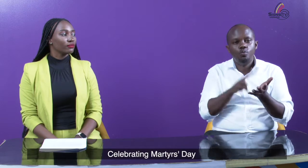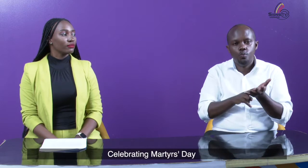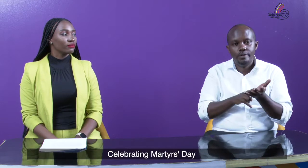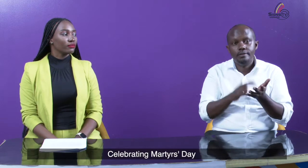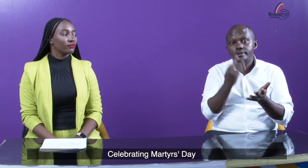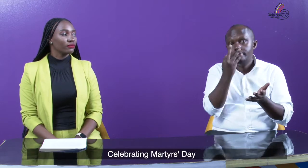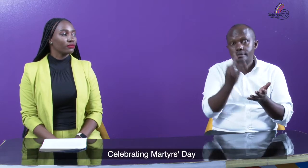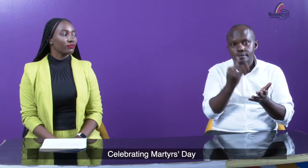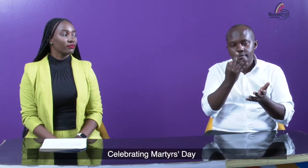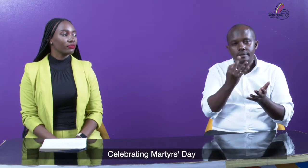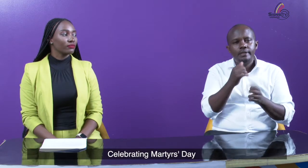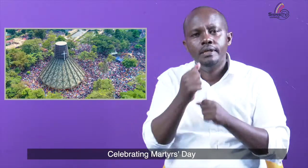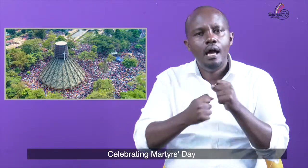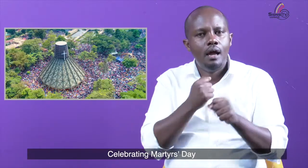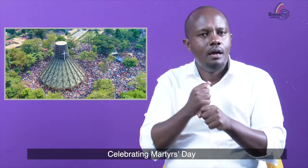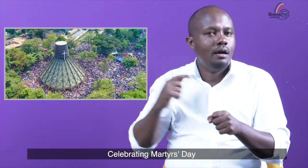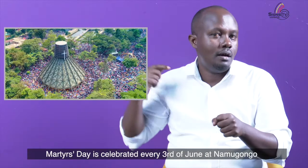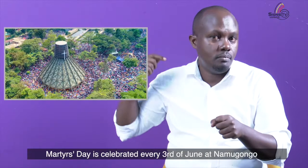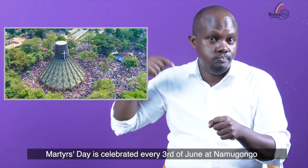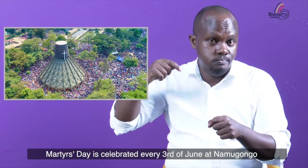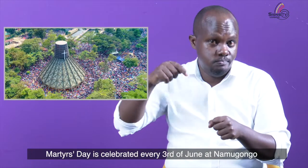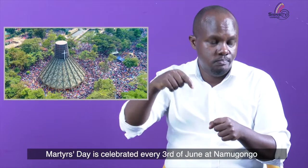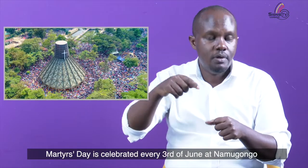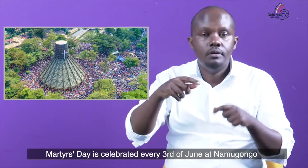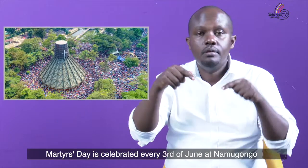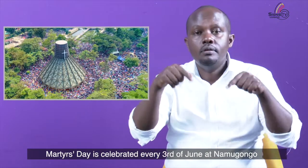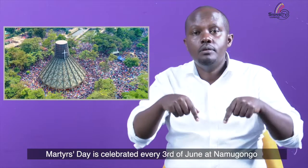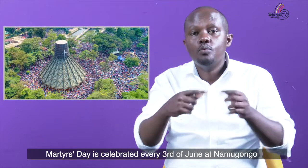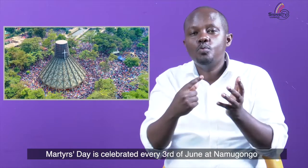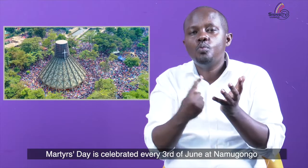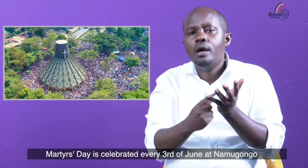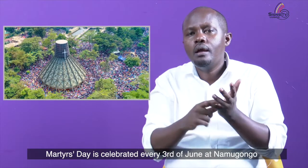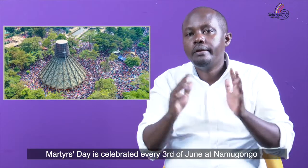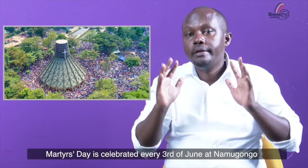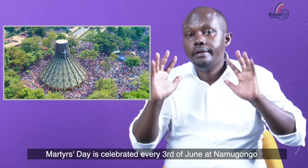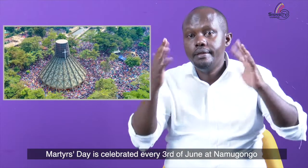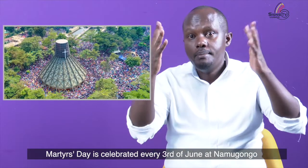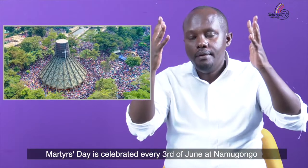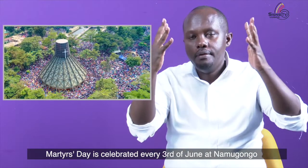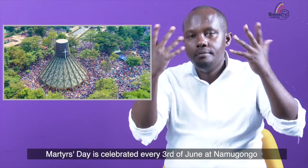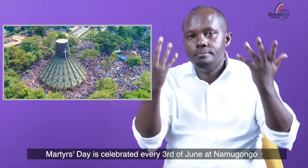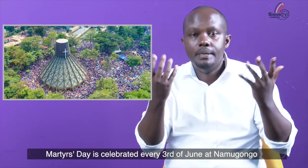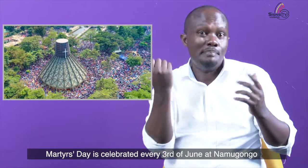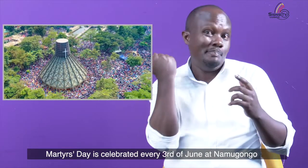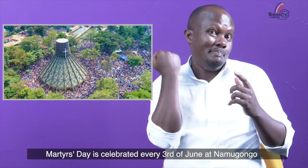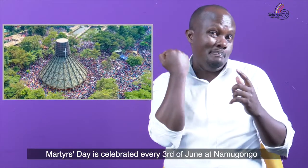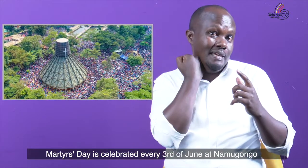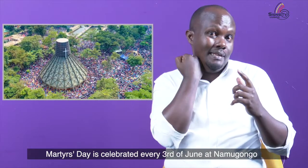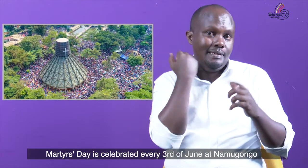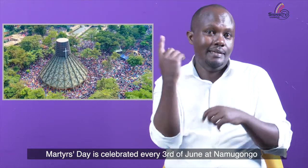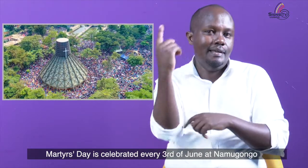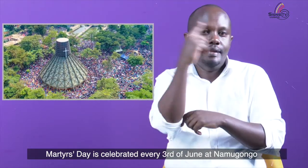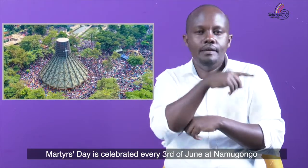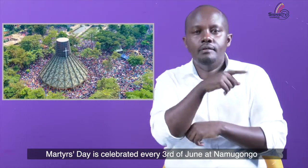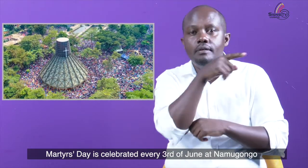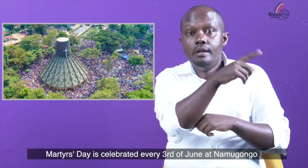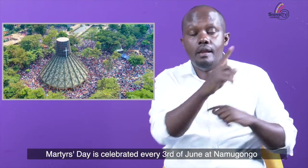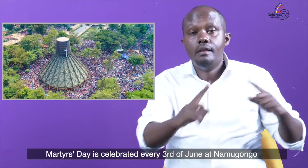Celebrating Matters Day. Matters Day is celebrated every 3rd of June at